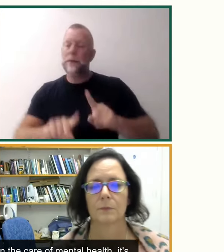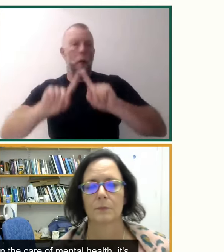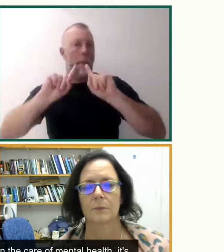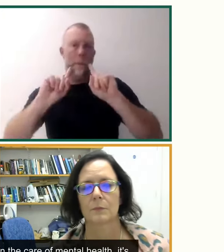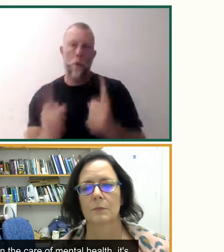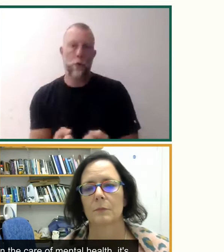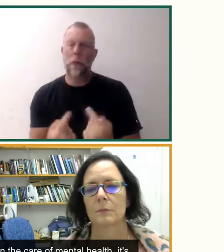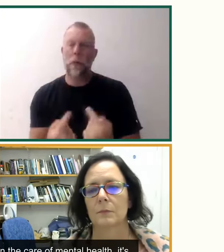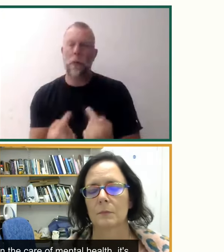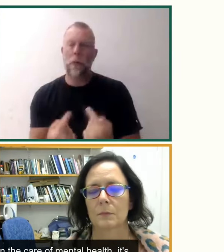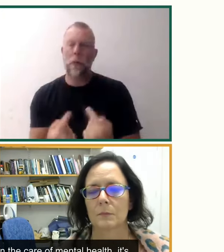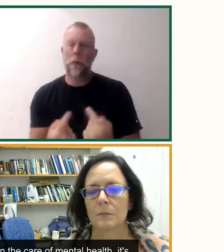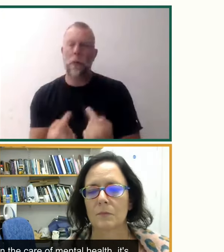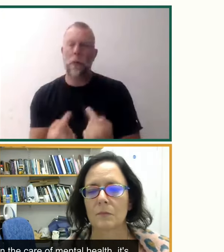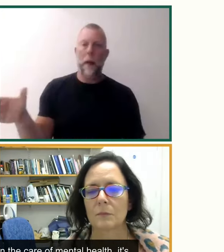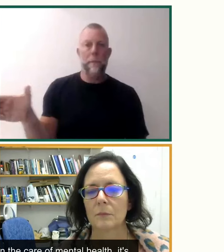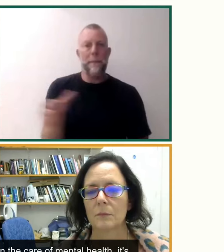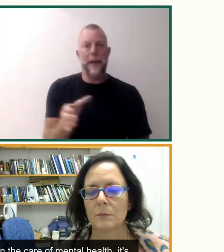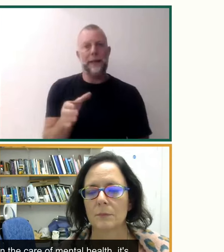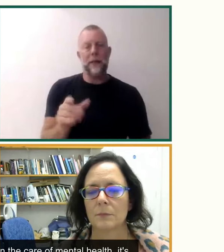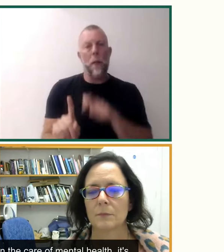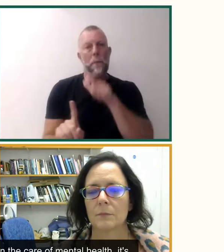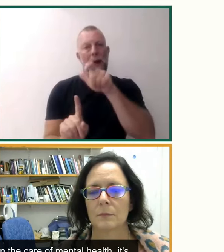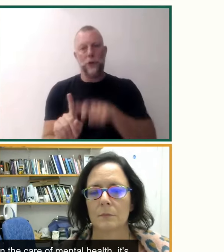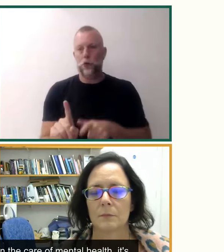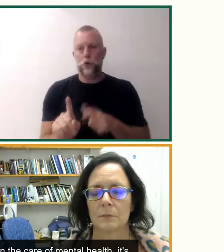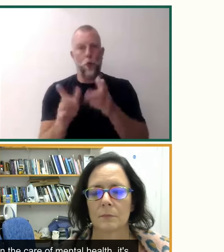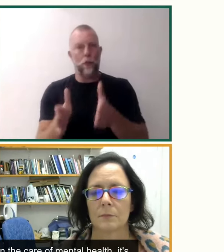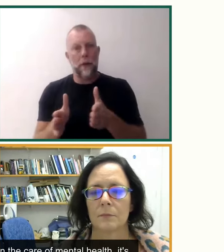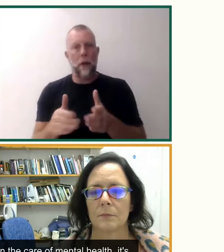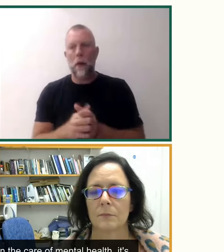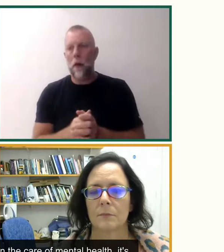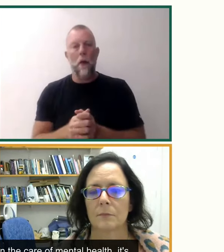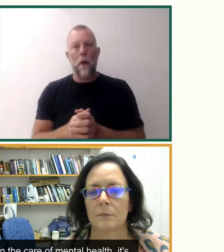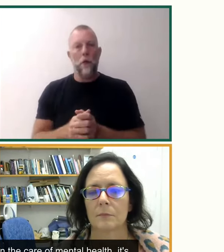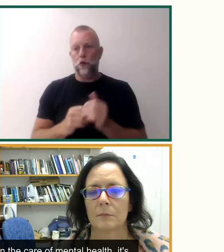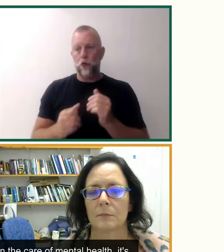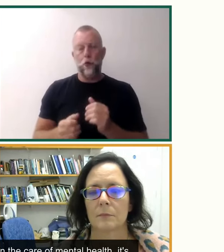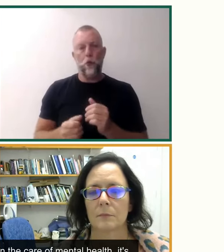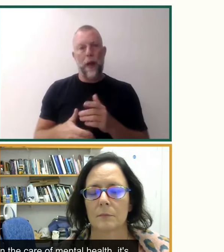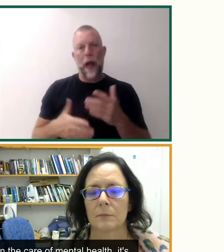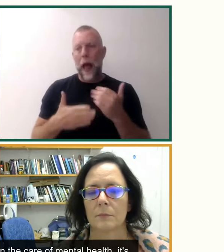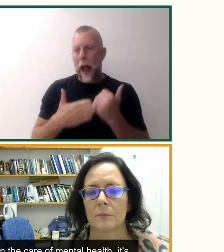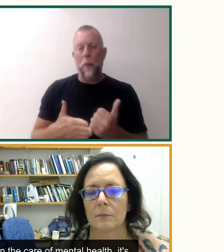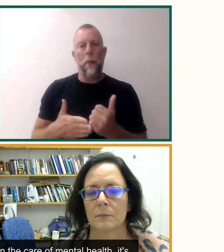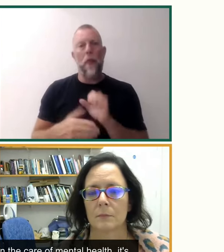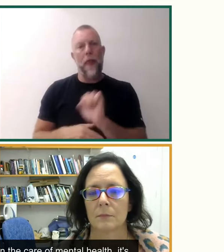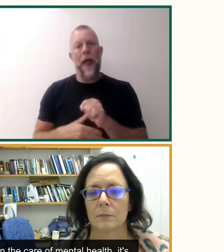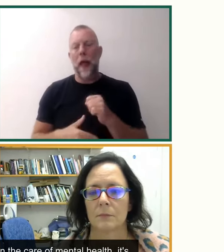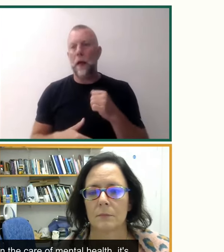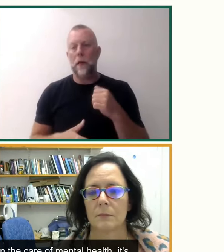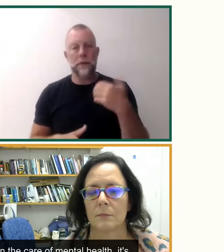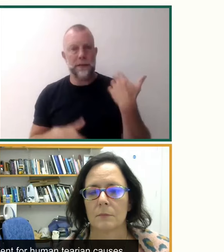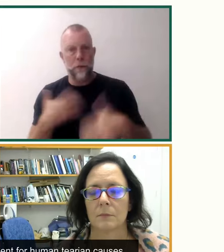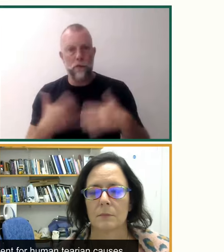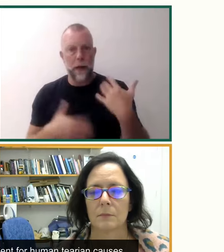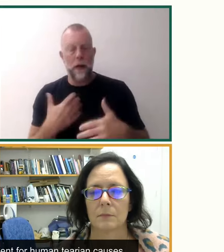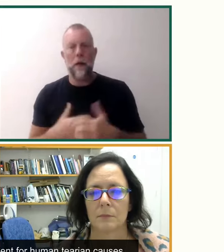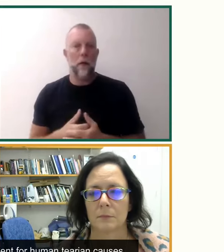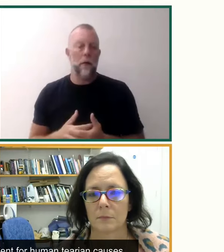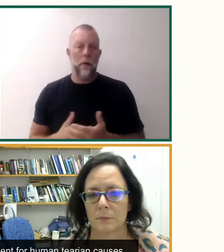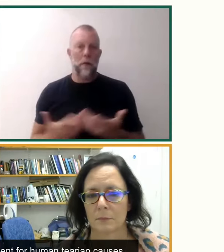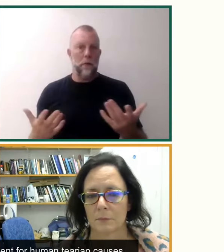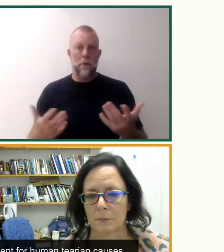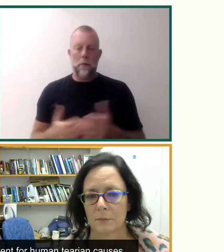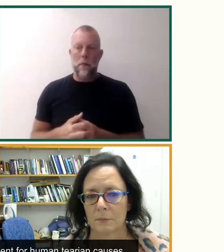to admit a patient to hospital for humanitarian causes to relieve their suffering or their distress. The only admissible grounds for